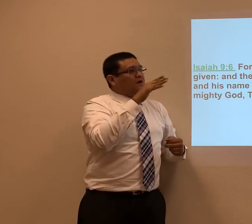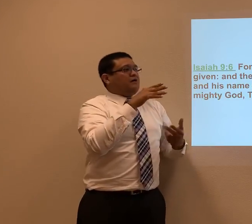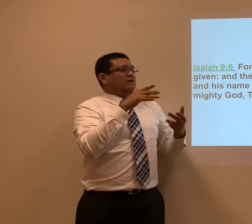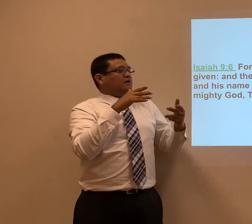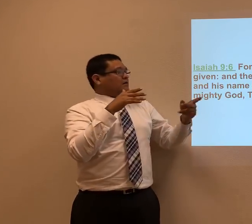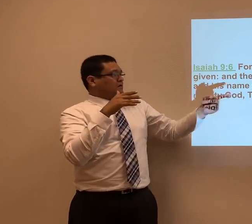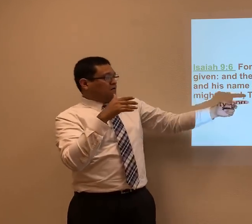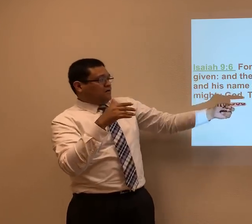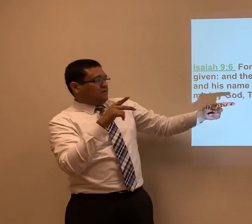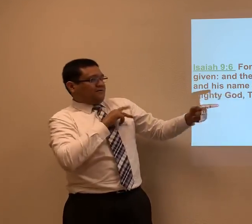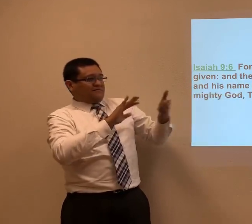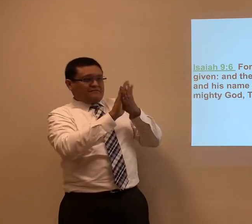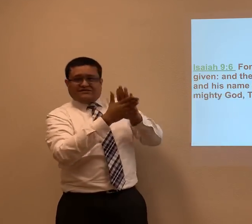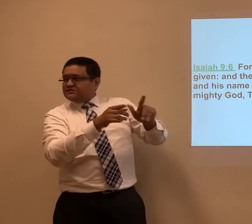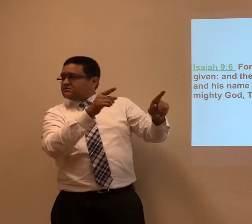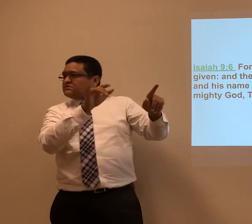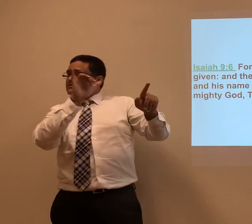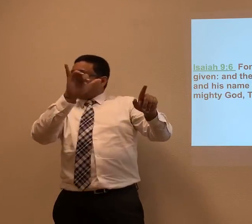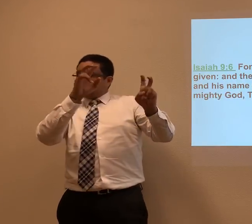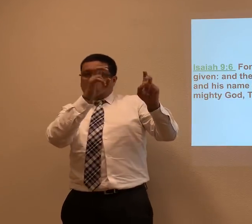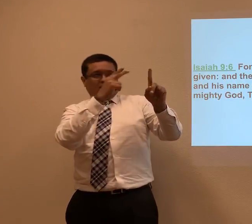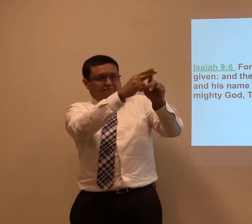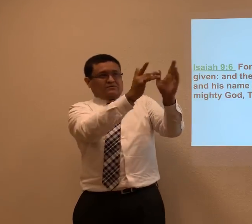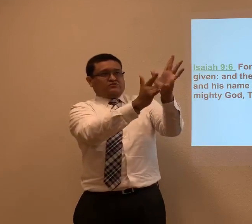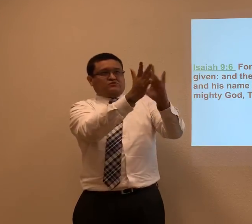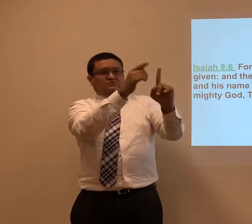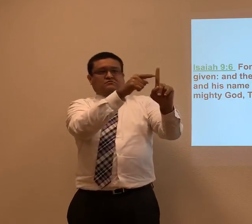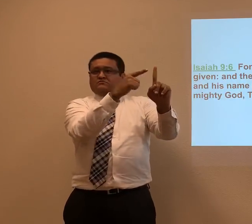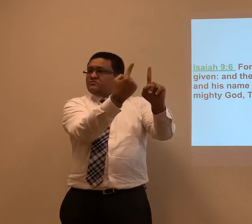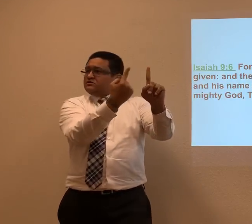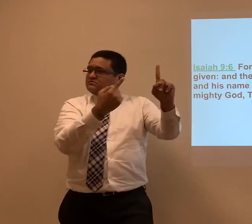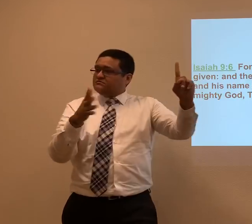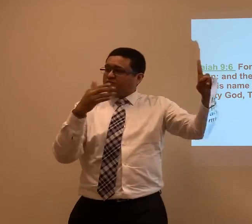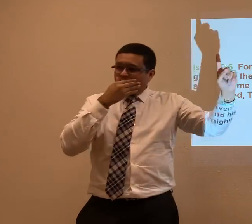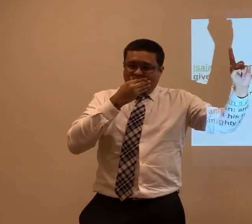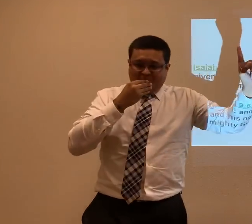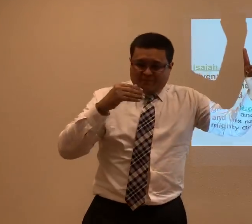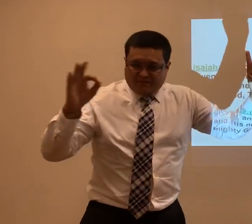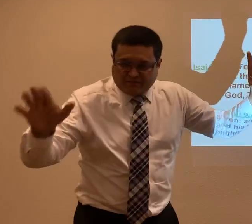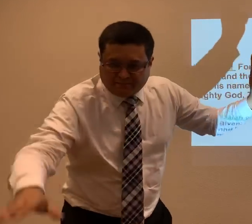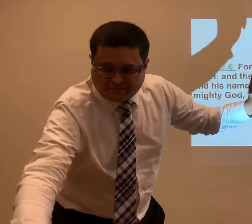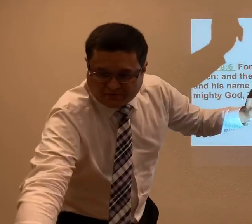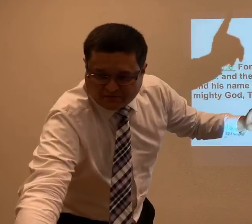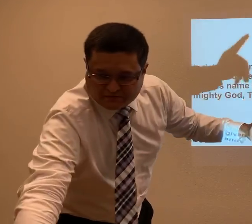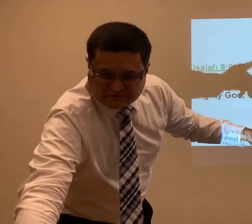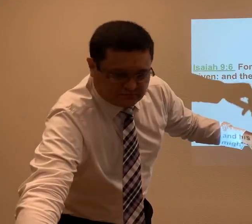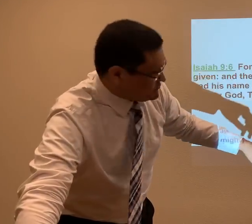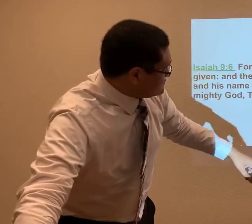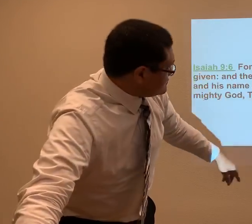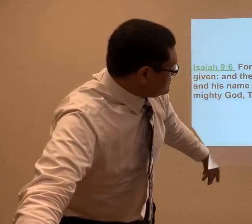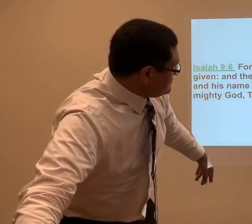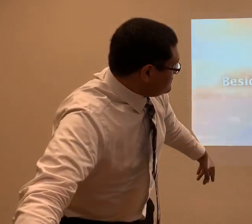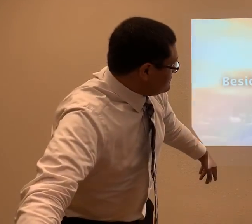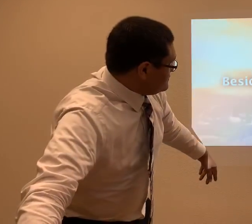counselor, the mighty God, everlasting Father, Prince of Peace. But it's just one name that he has, and that's Jesus.